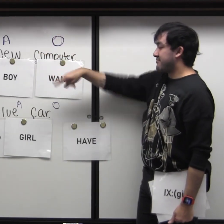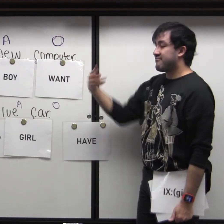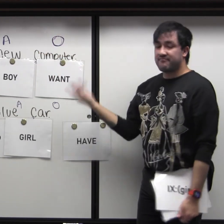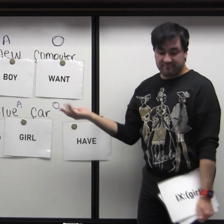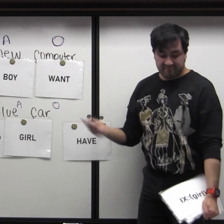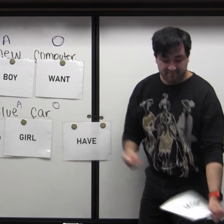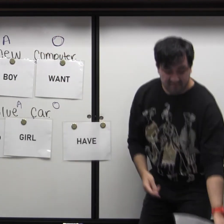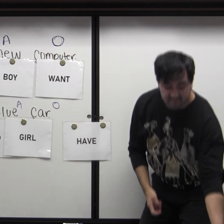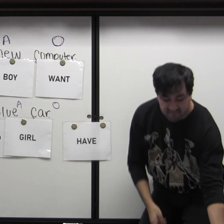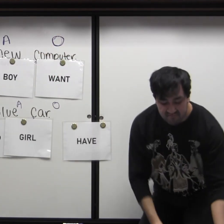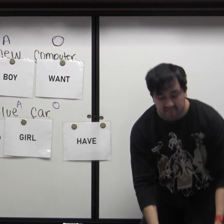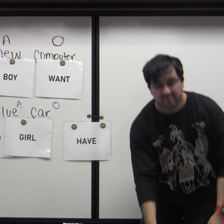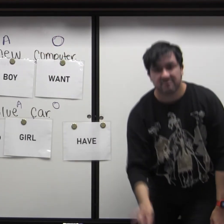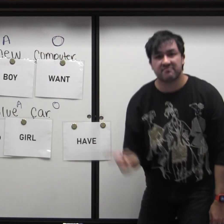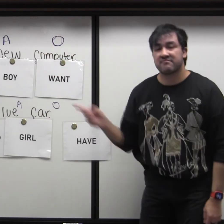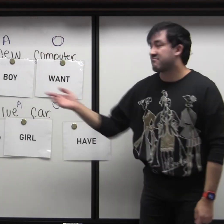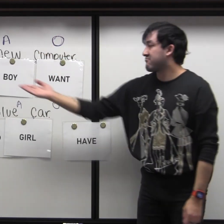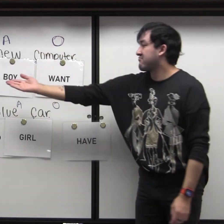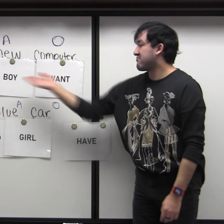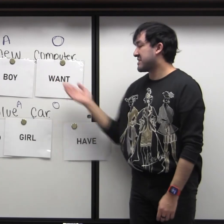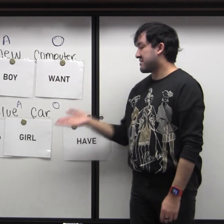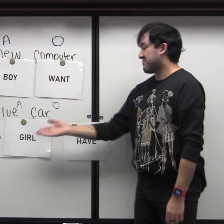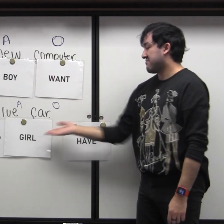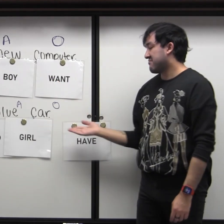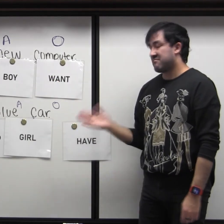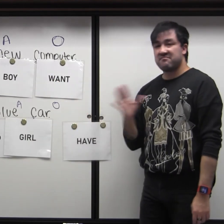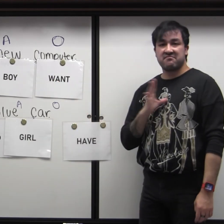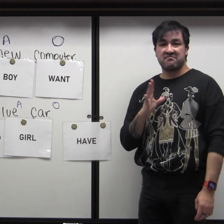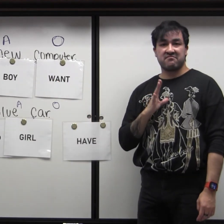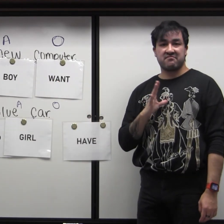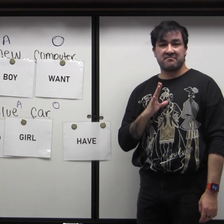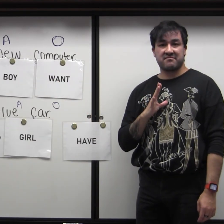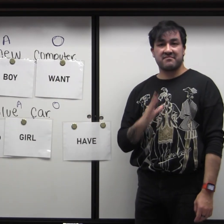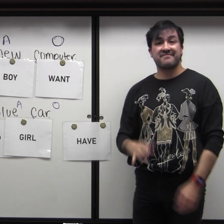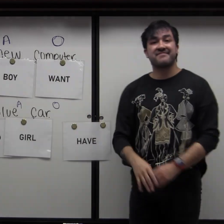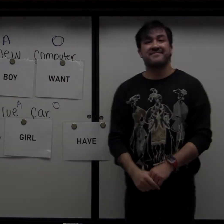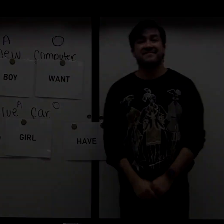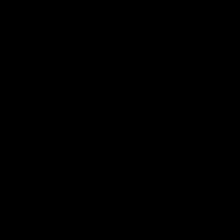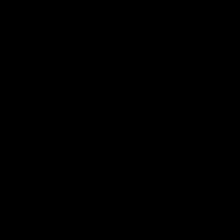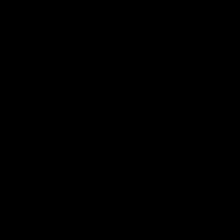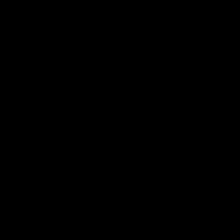reference. So there we go. Our two sentences that also include adjectives.